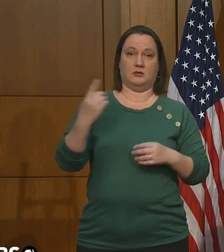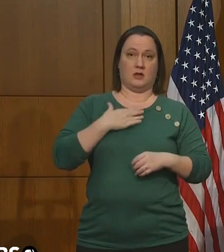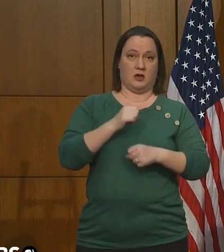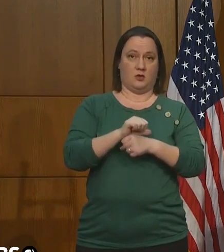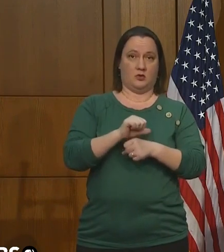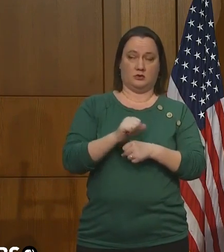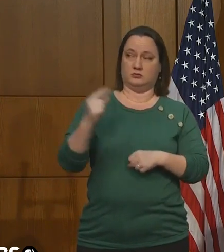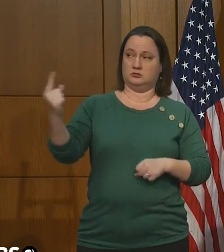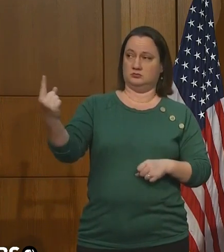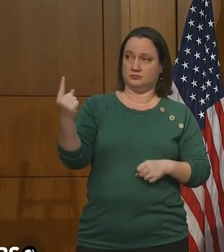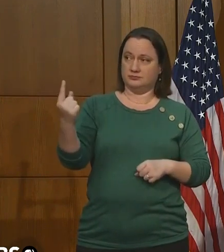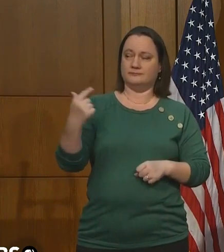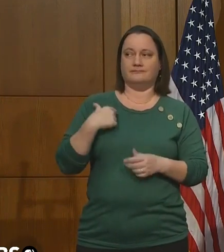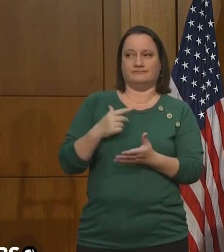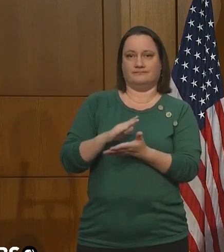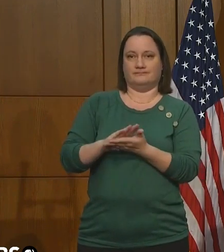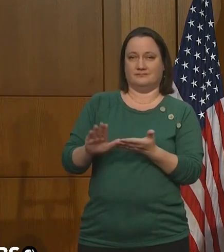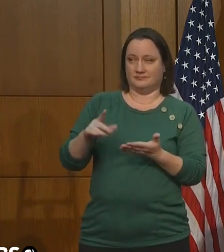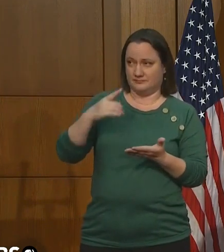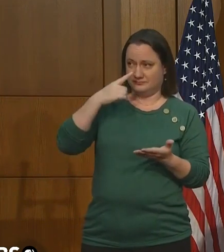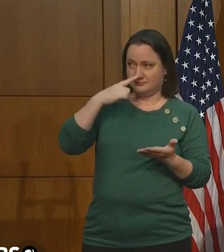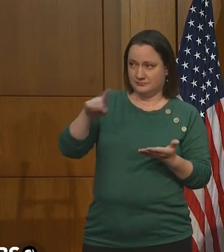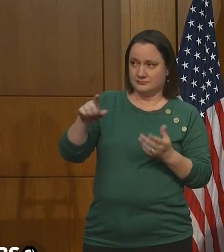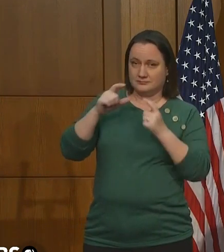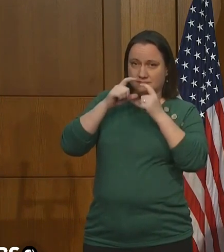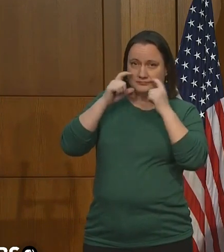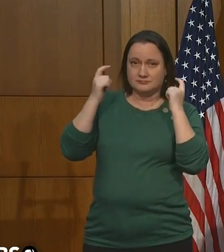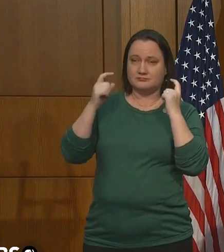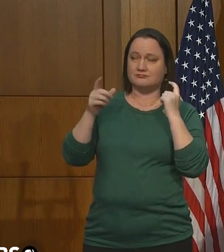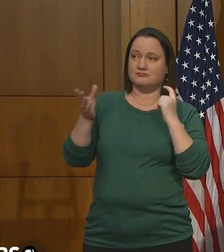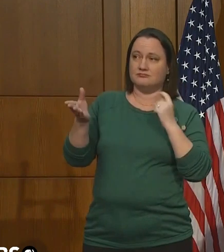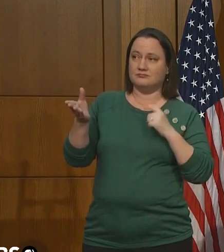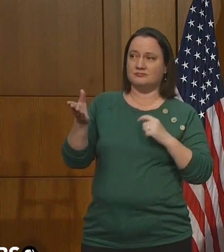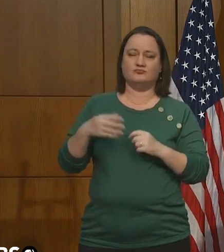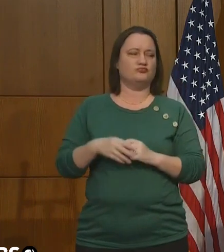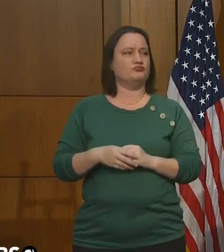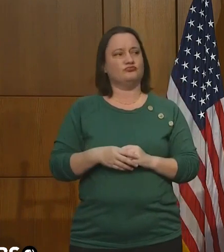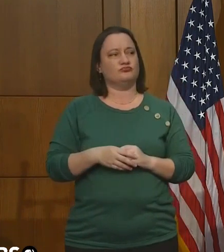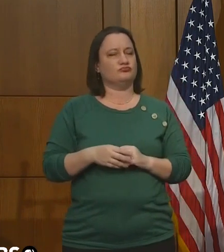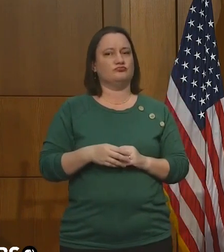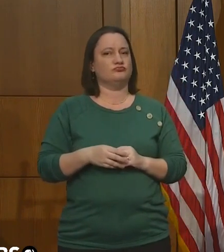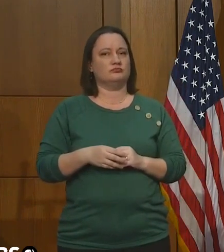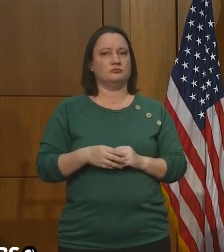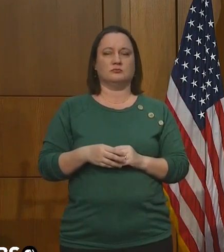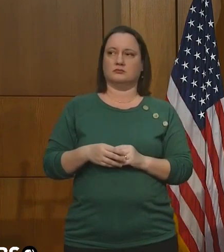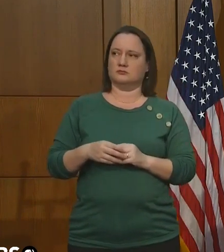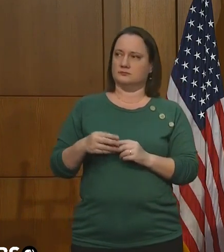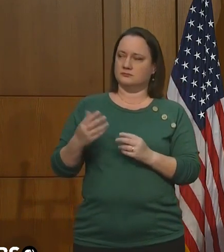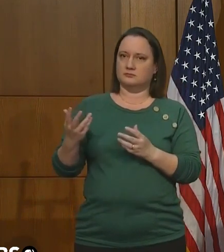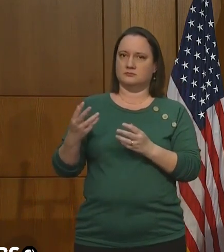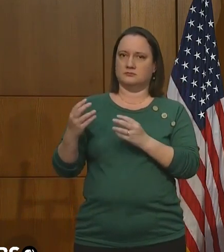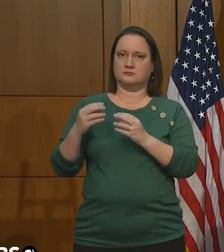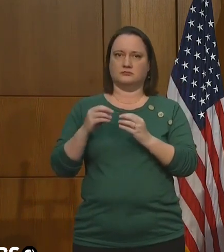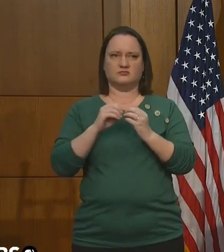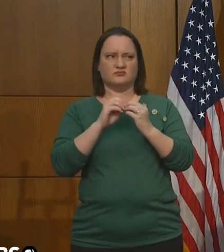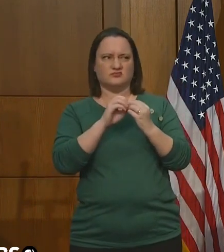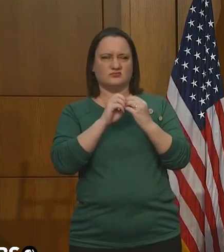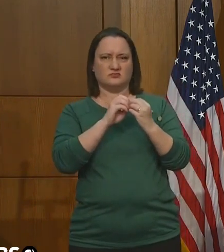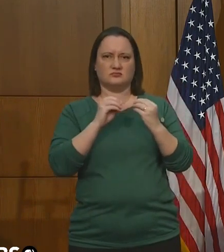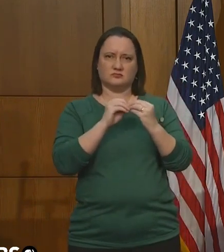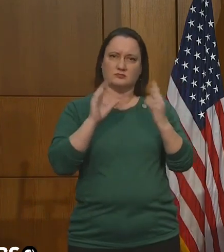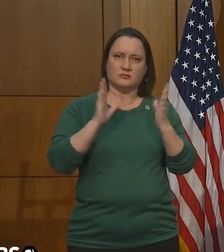and I nicely asked them to wear a mask and they chose not to and it became confrontational, then I